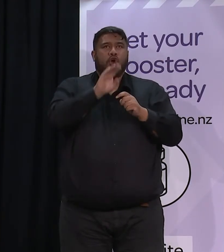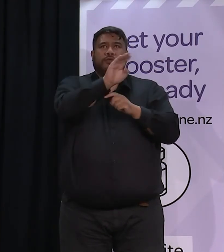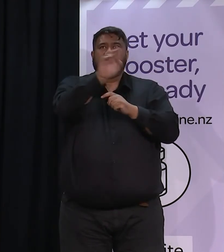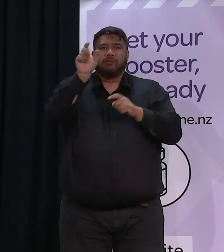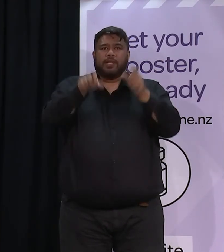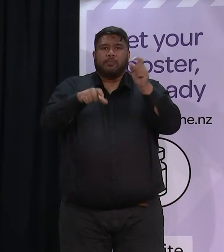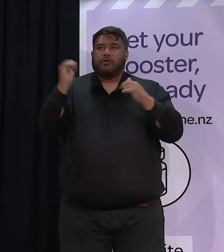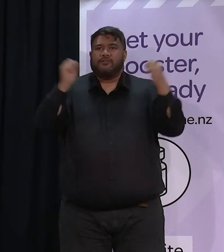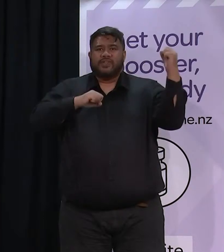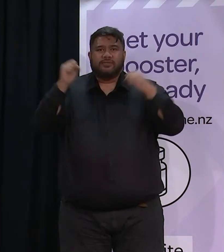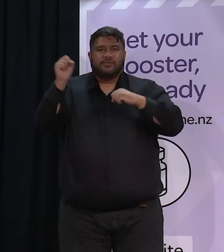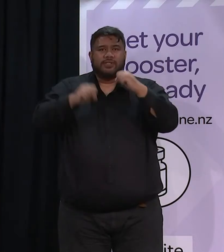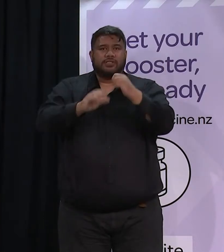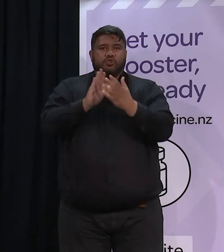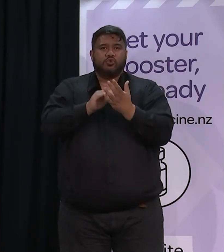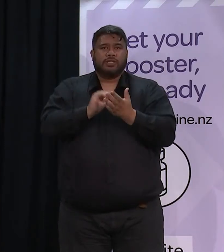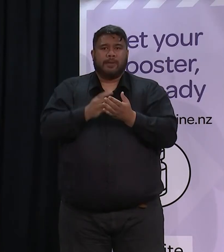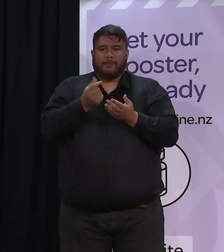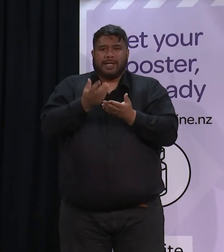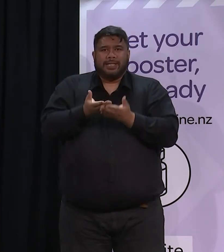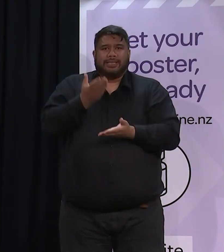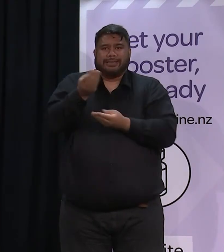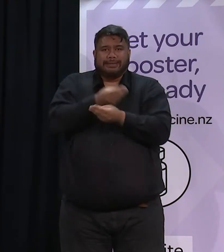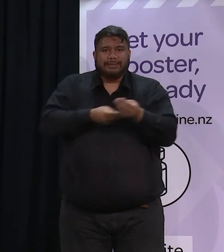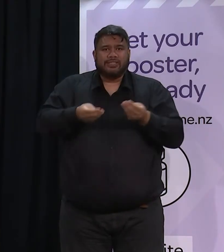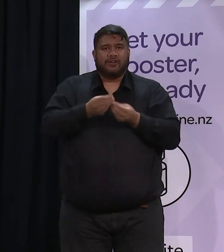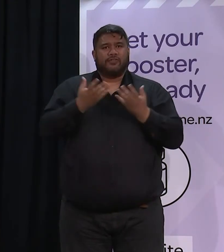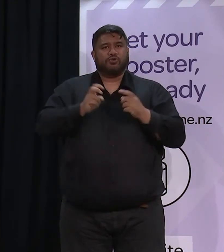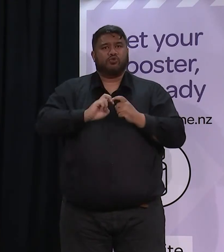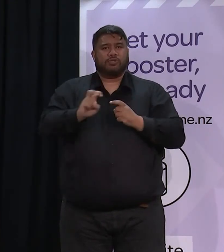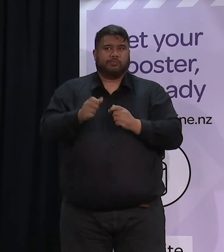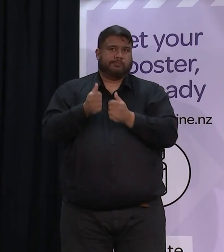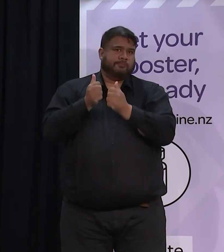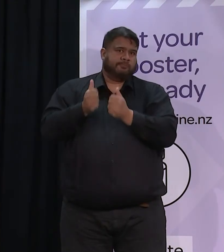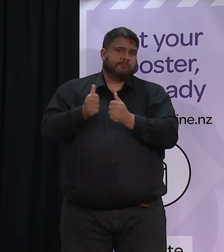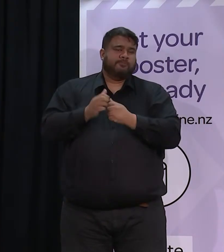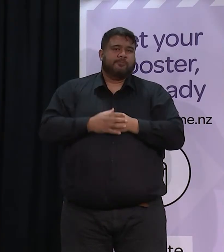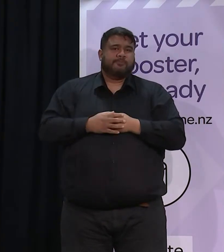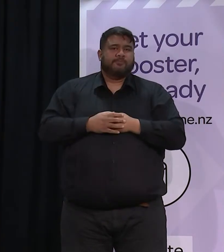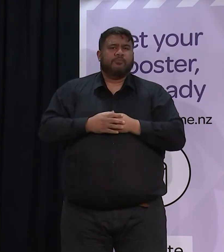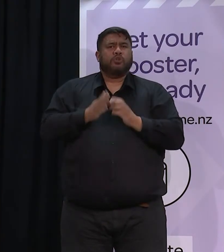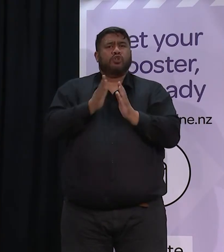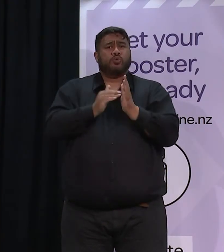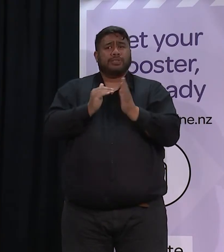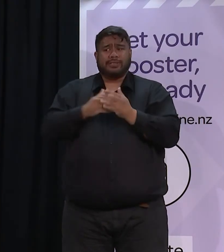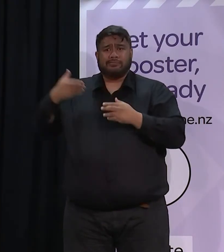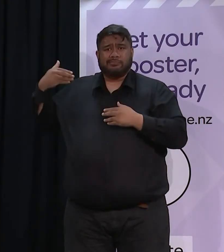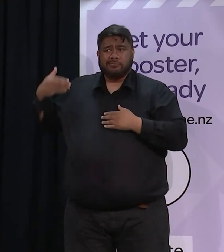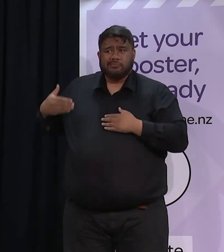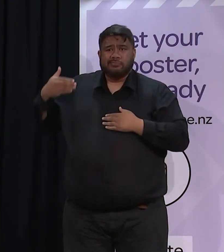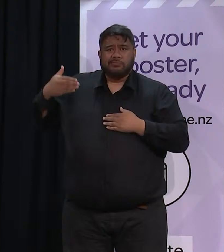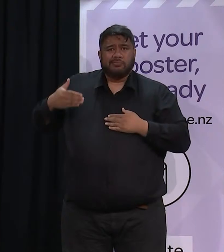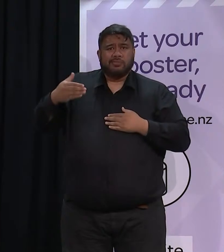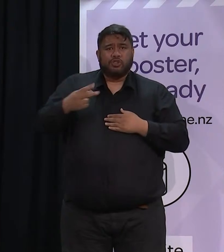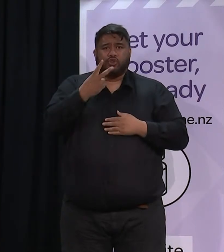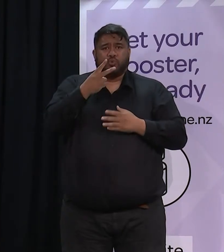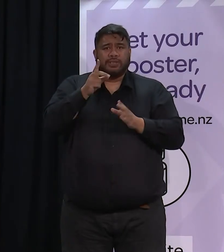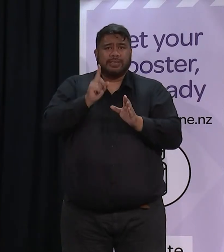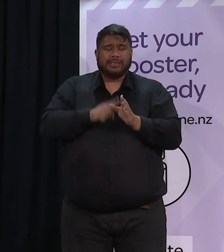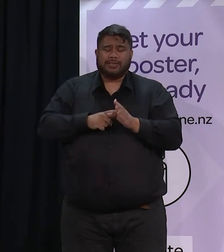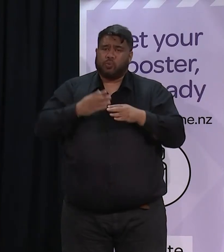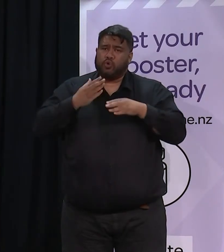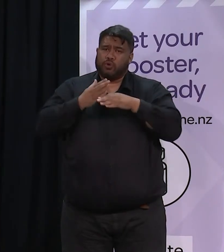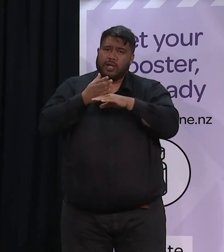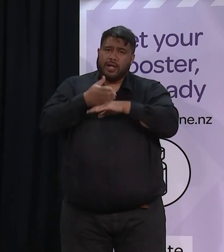regional economies. New Zealand has achieved so much over the last few years.